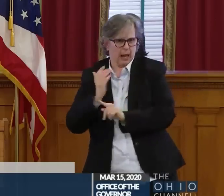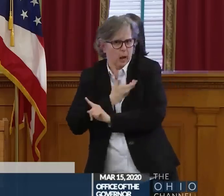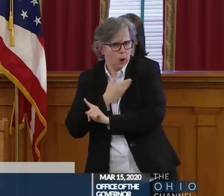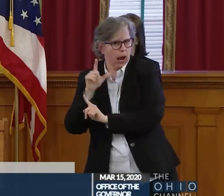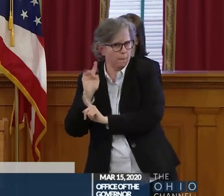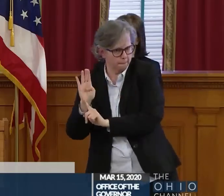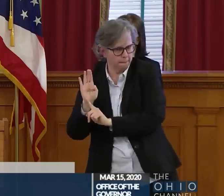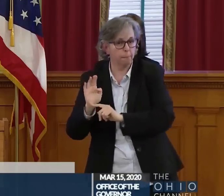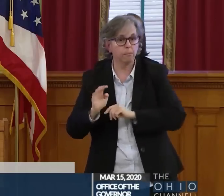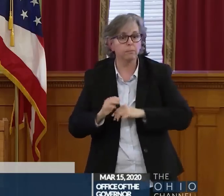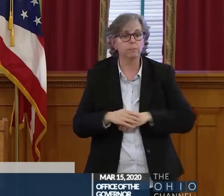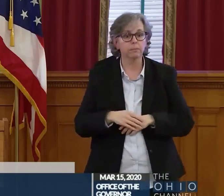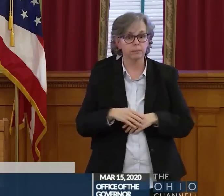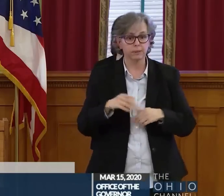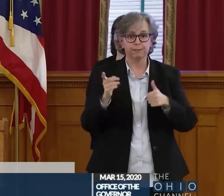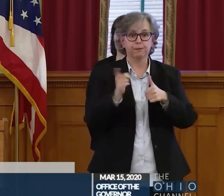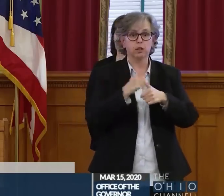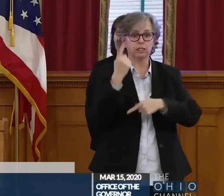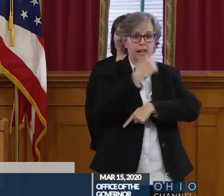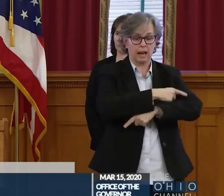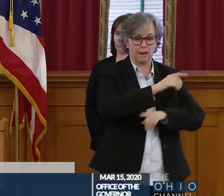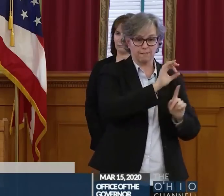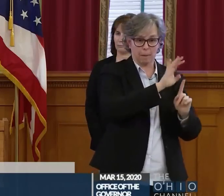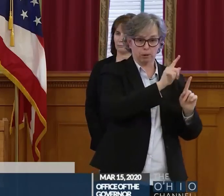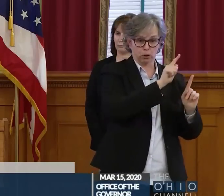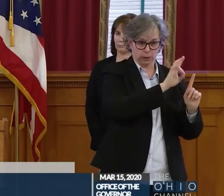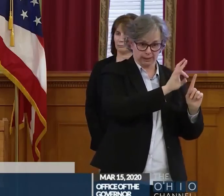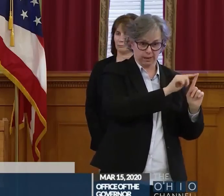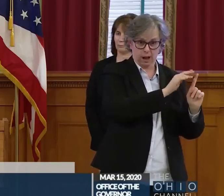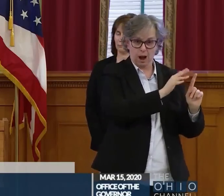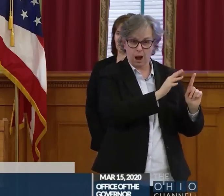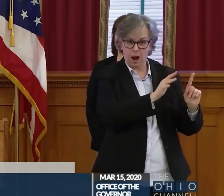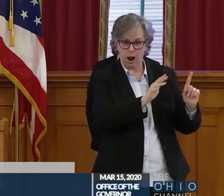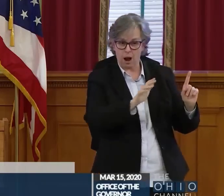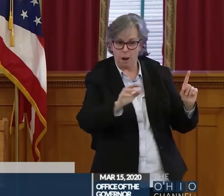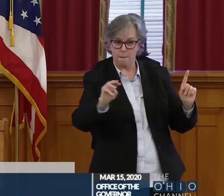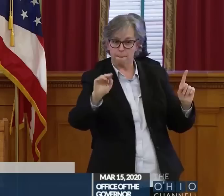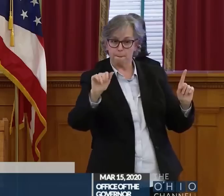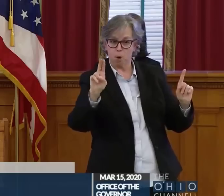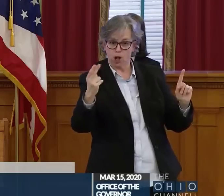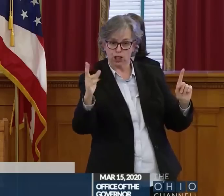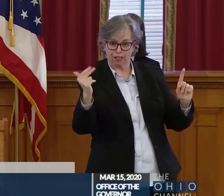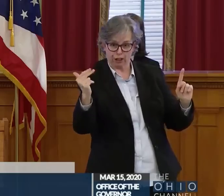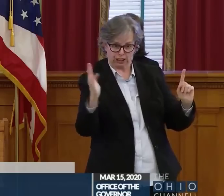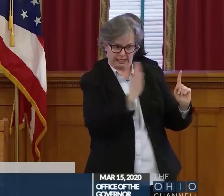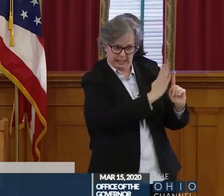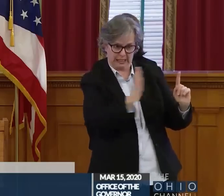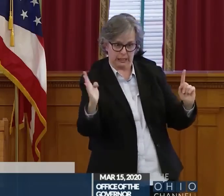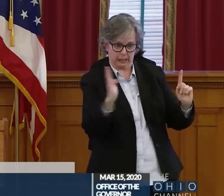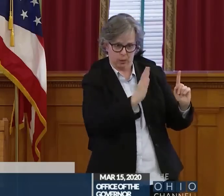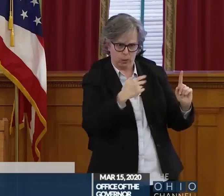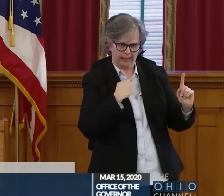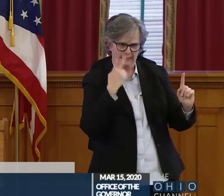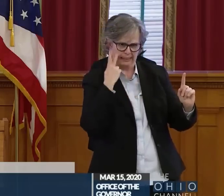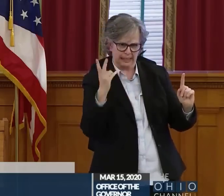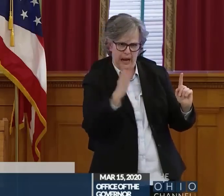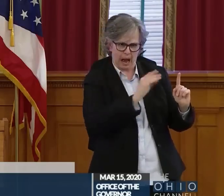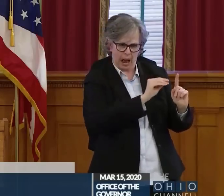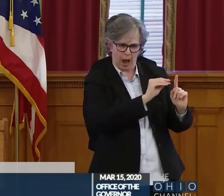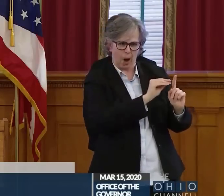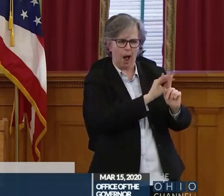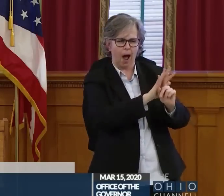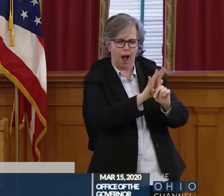through March 13th. And I want to pause there for 1 second and say, this is absolutely important for everyone in this country to understand.